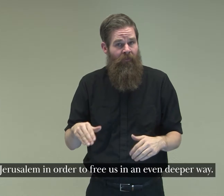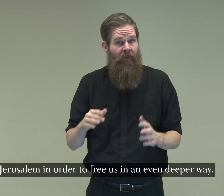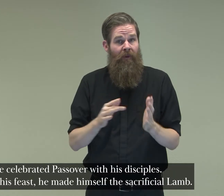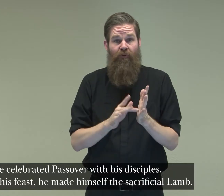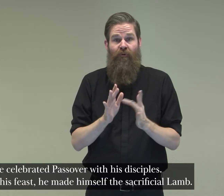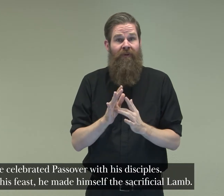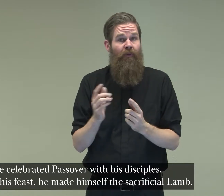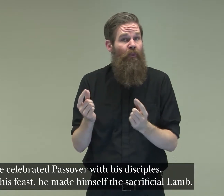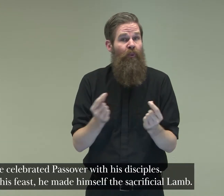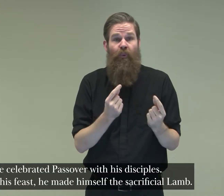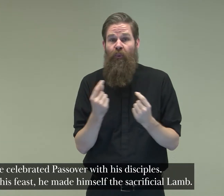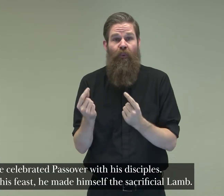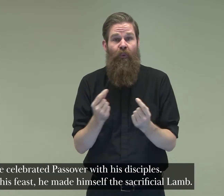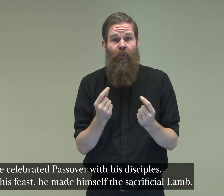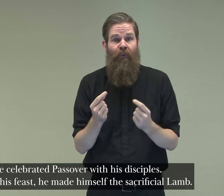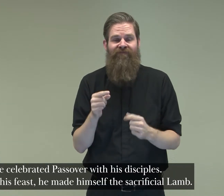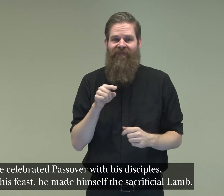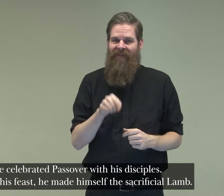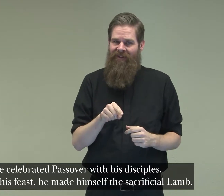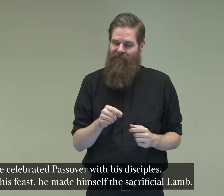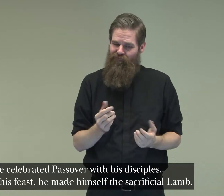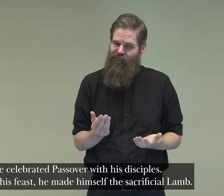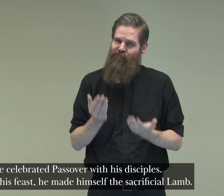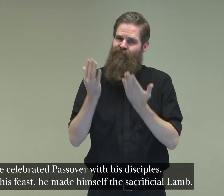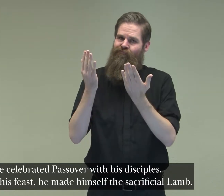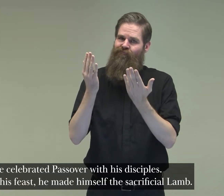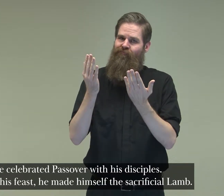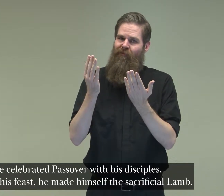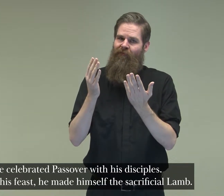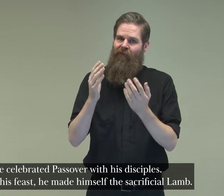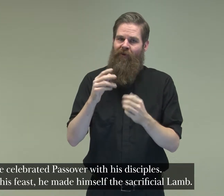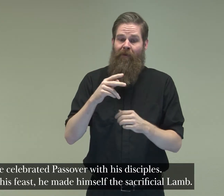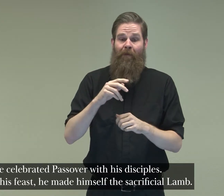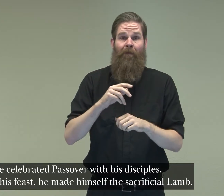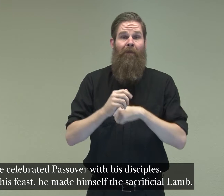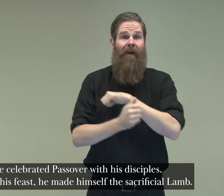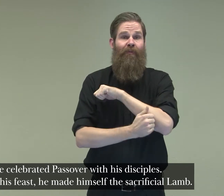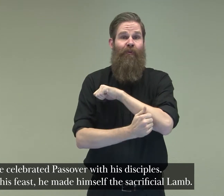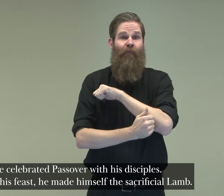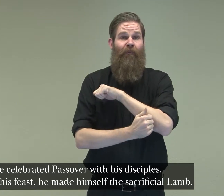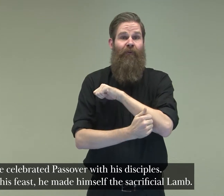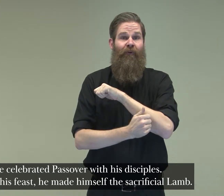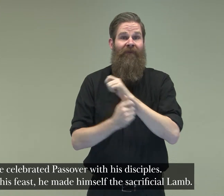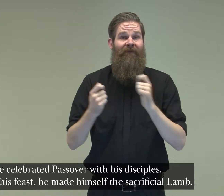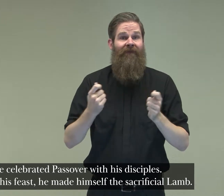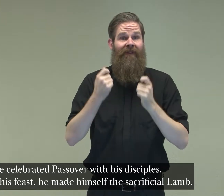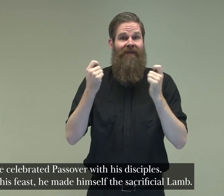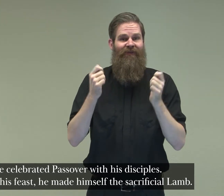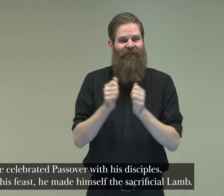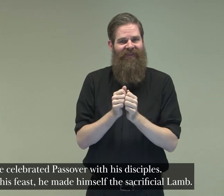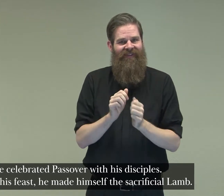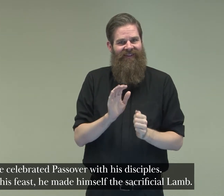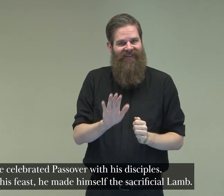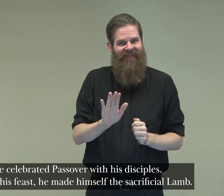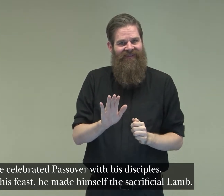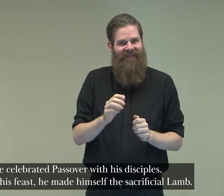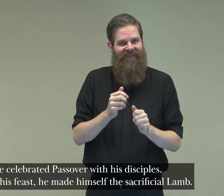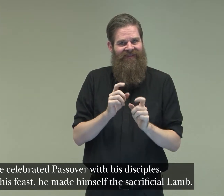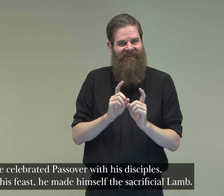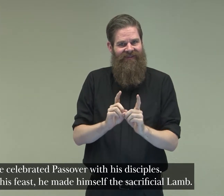He celebrated Passover with his disciples. During this feast, he made himself the sacrificial